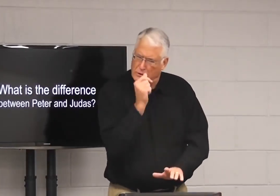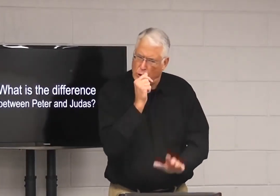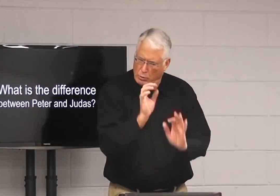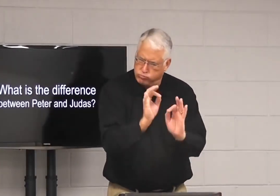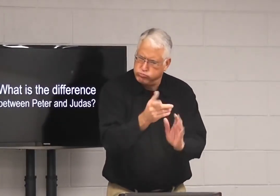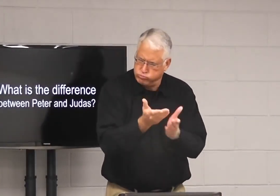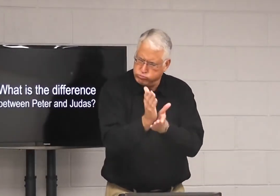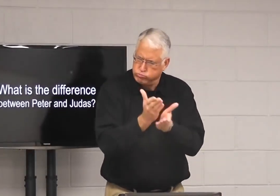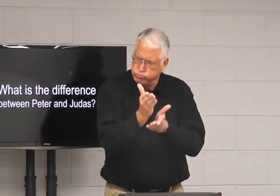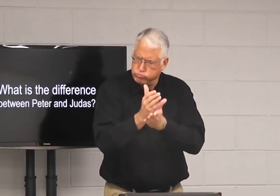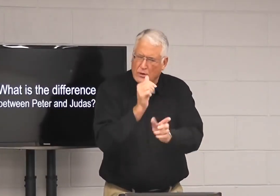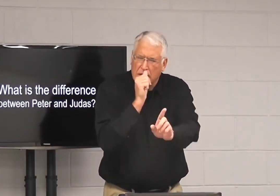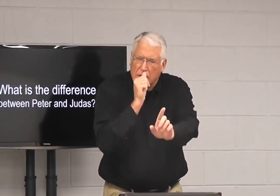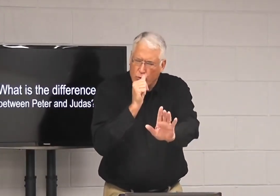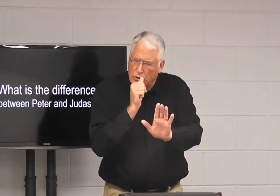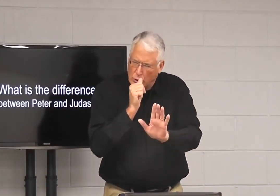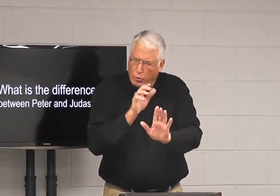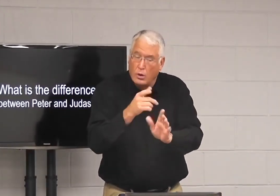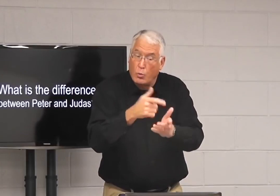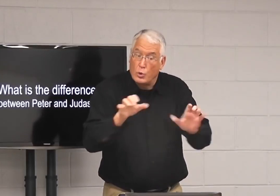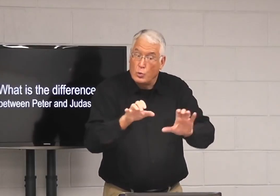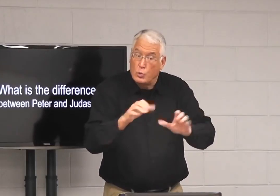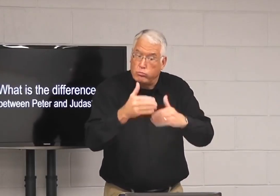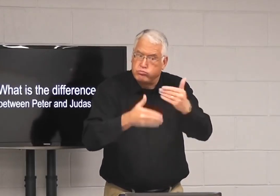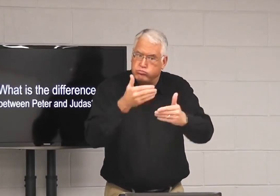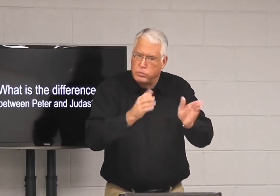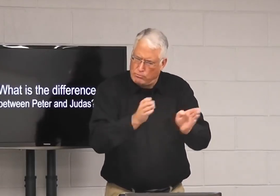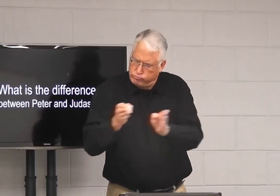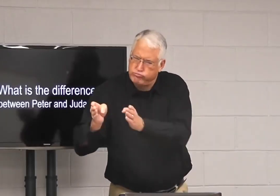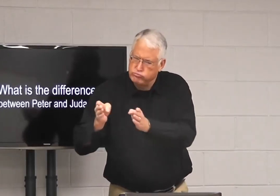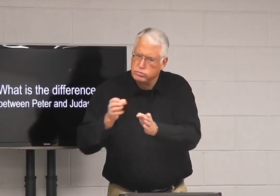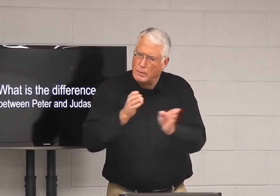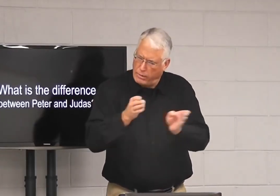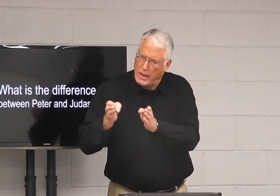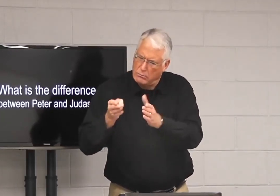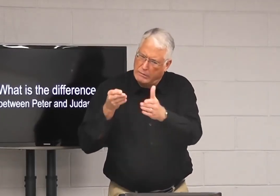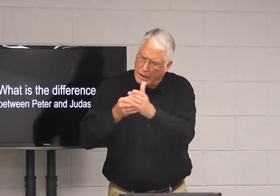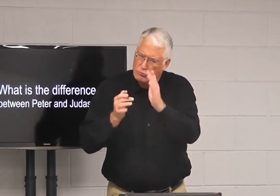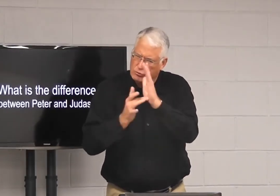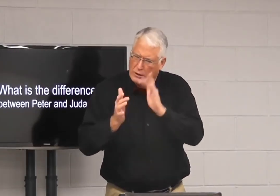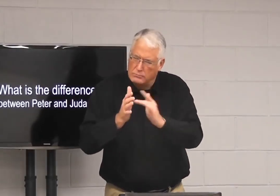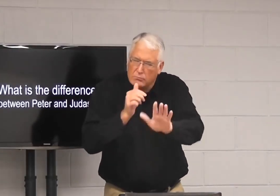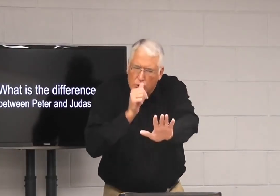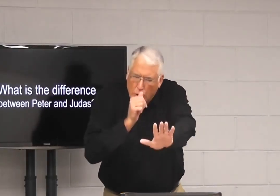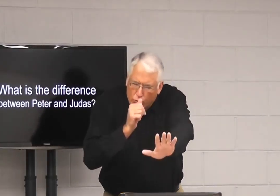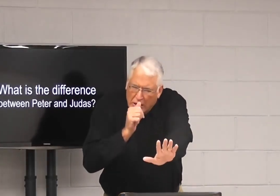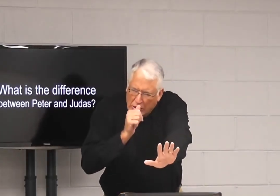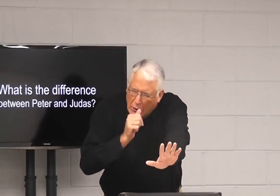told him that this is a secret and what you do and this planning against